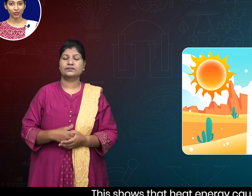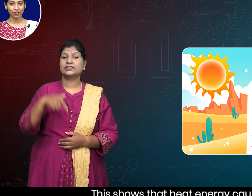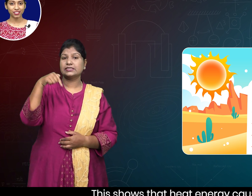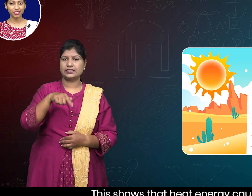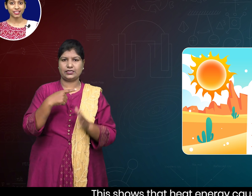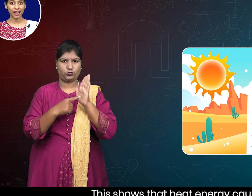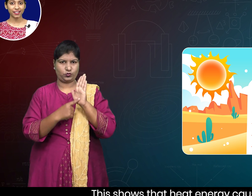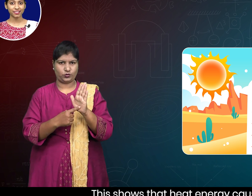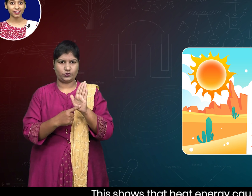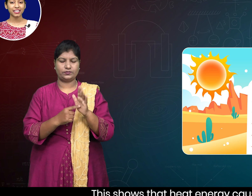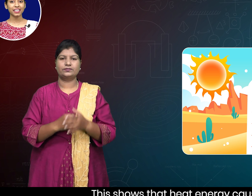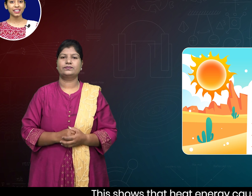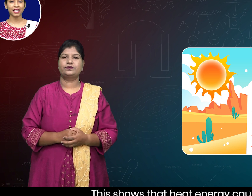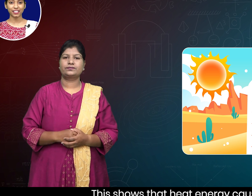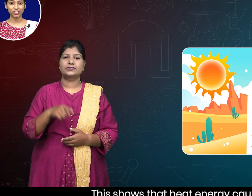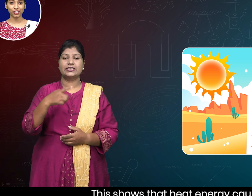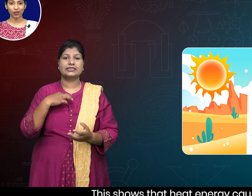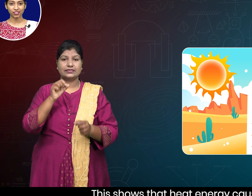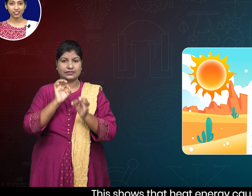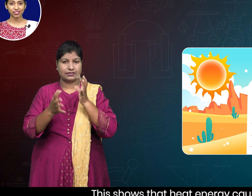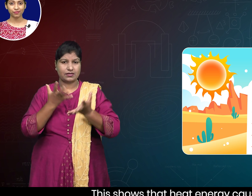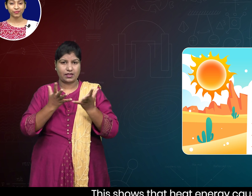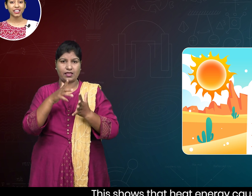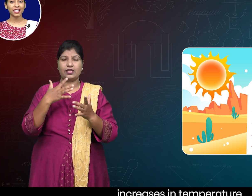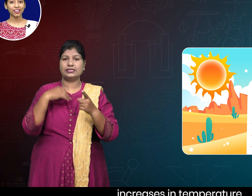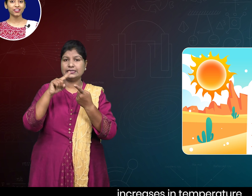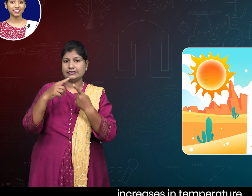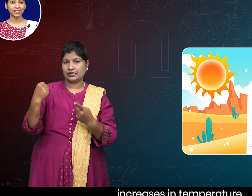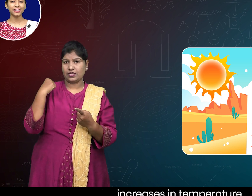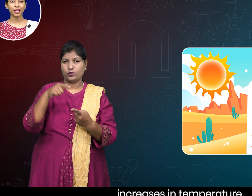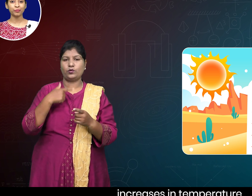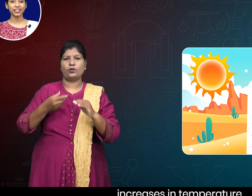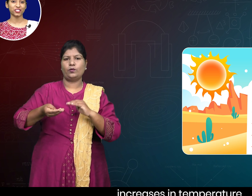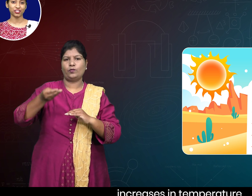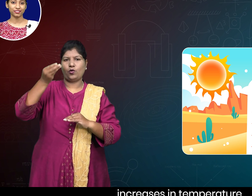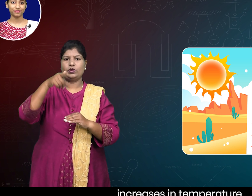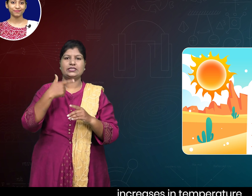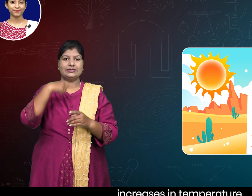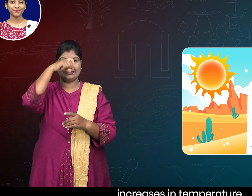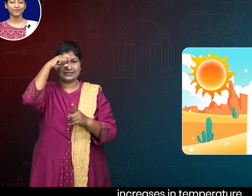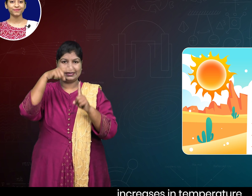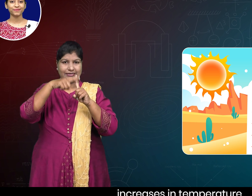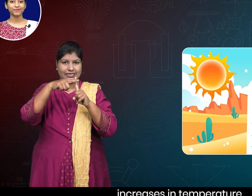This shows that heat energy causes increase in temperature.